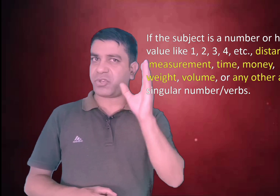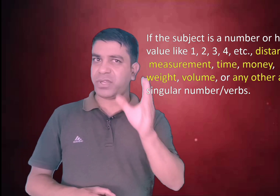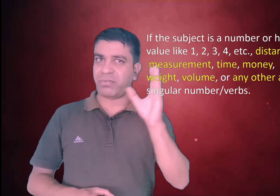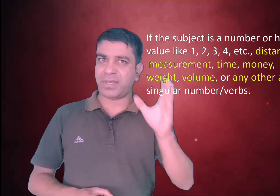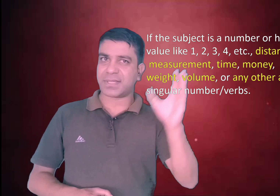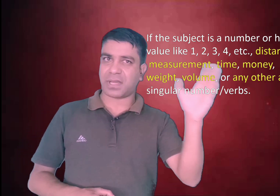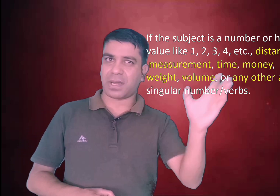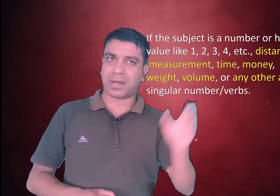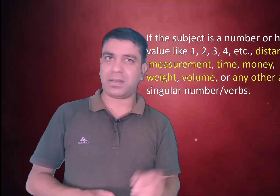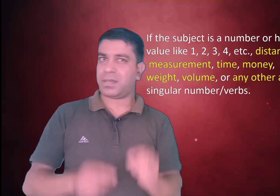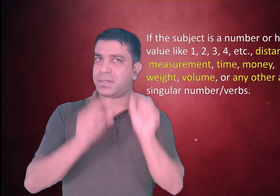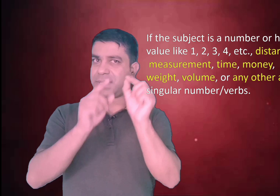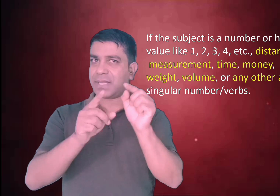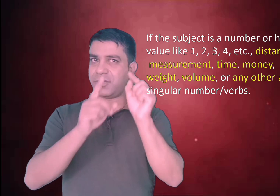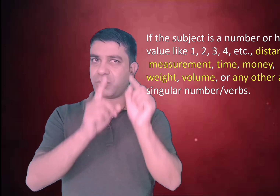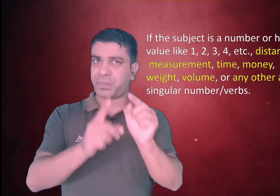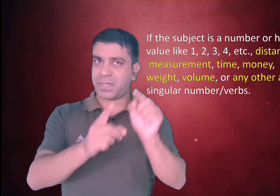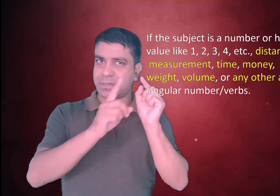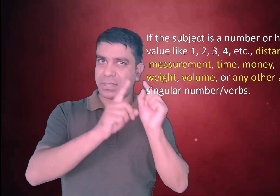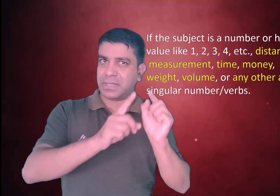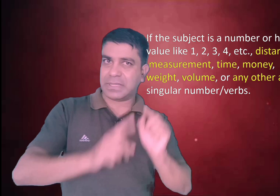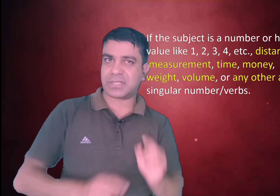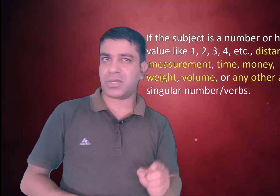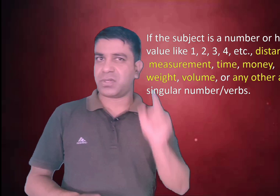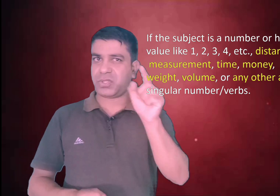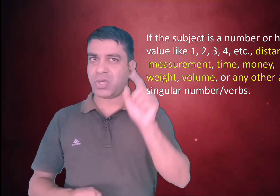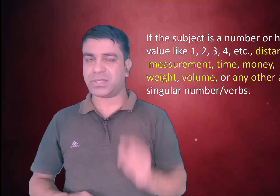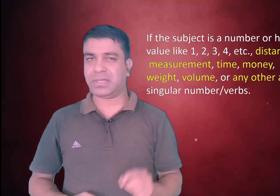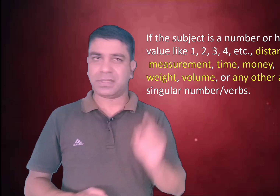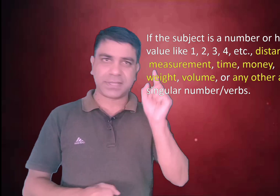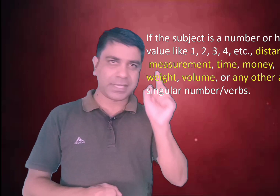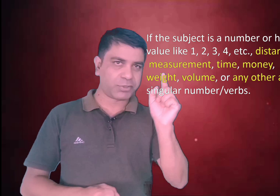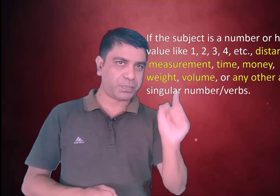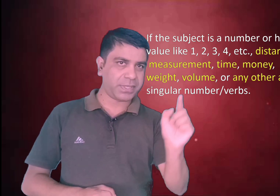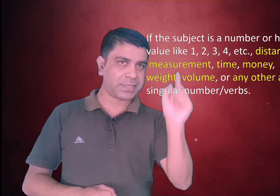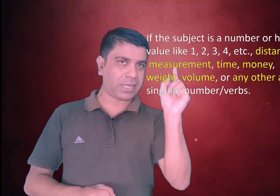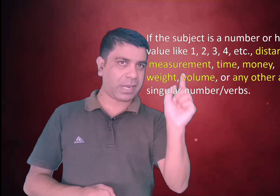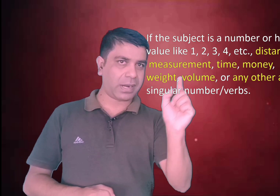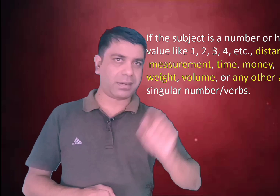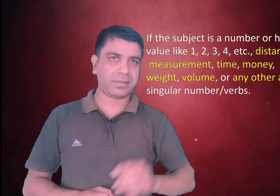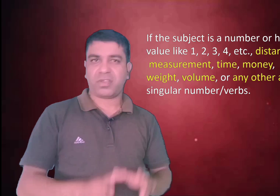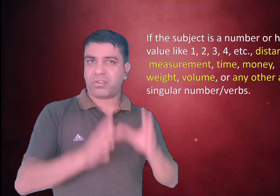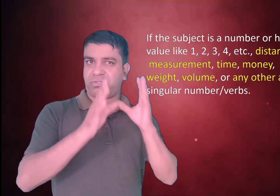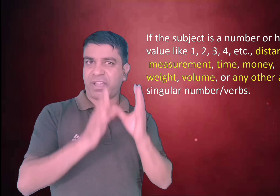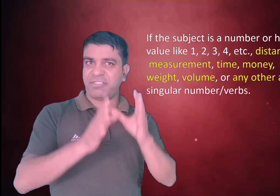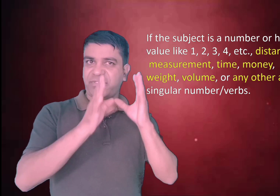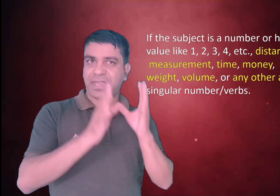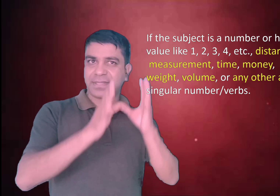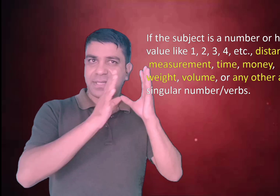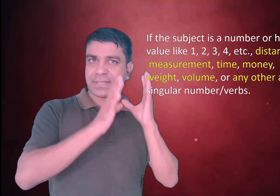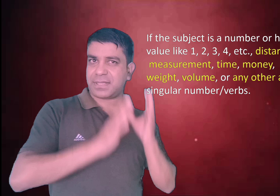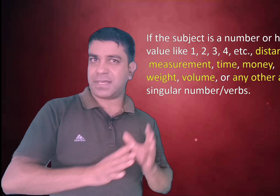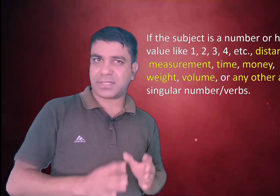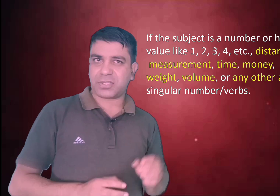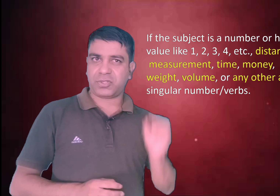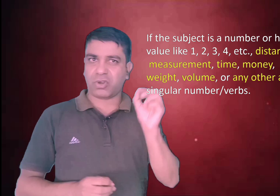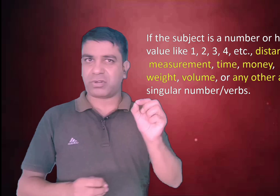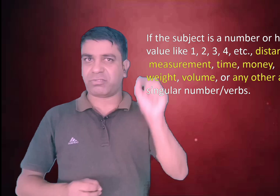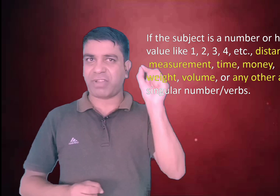3 weeks are. 10 rupees is, not 10 rupees are. 5 kgs is, not